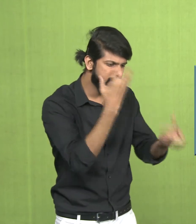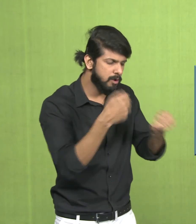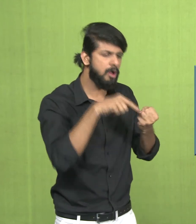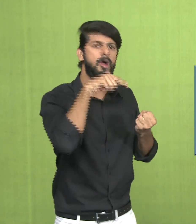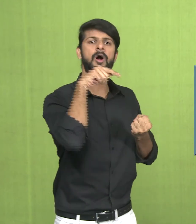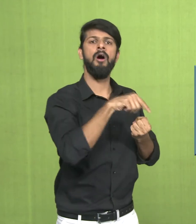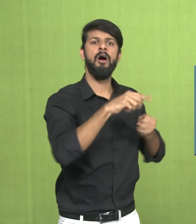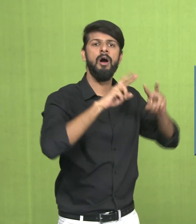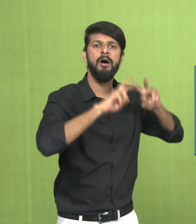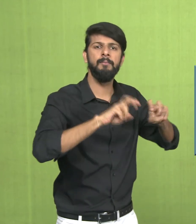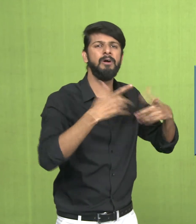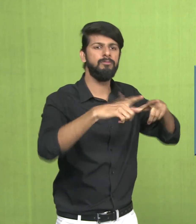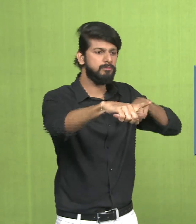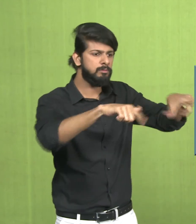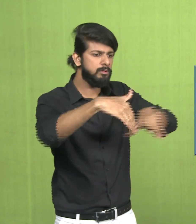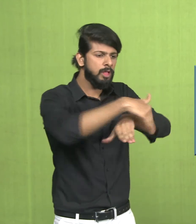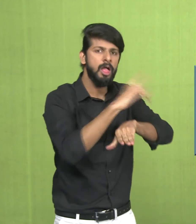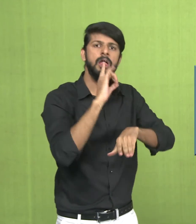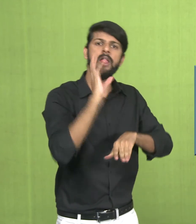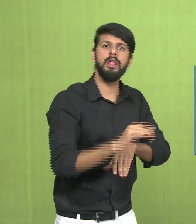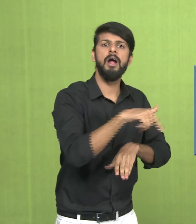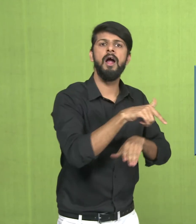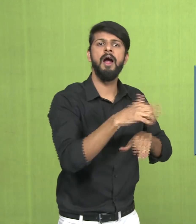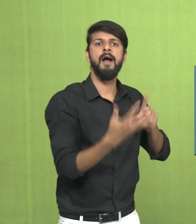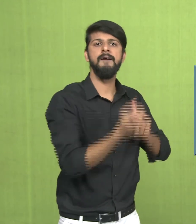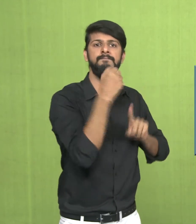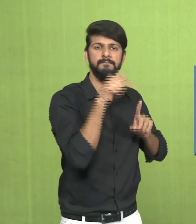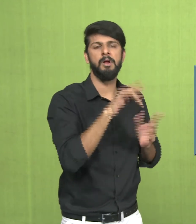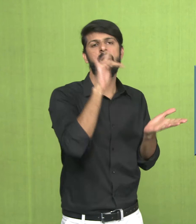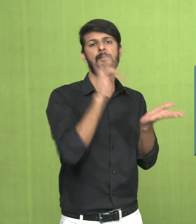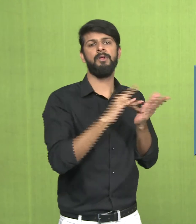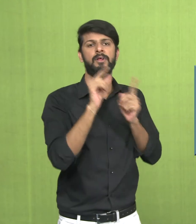and upon excavation, the lost city was found,